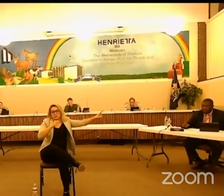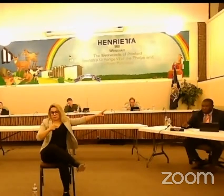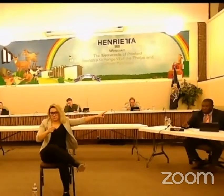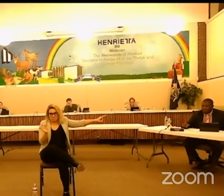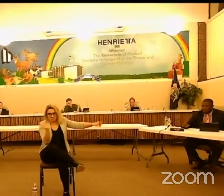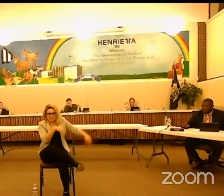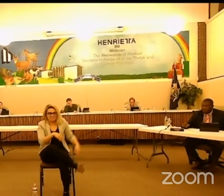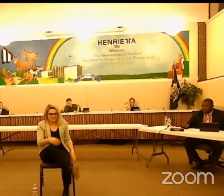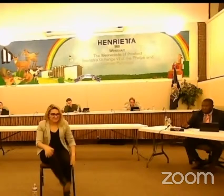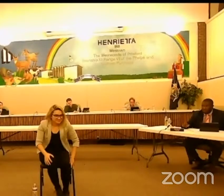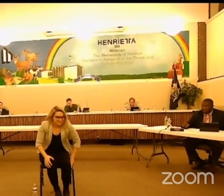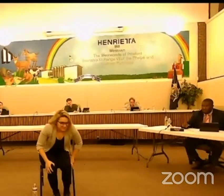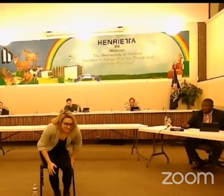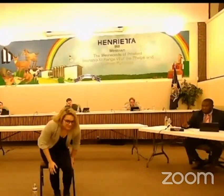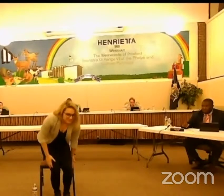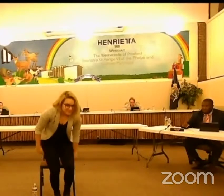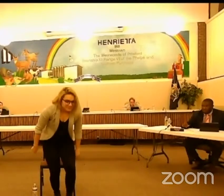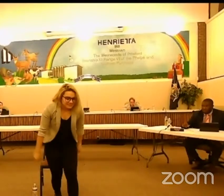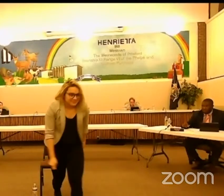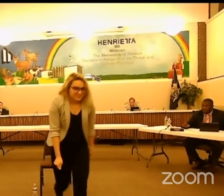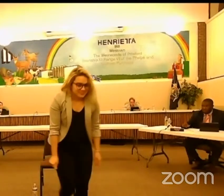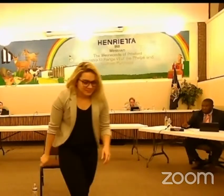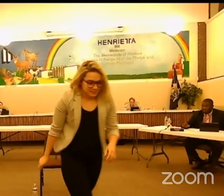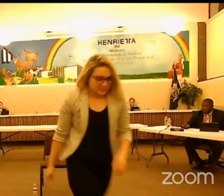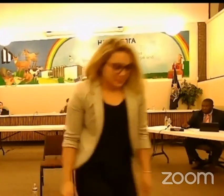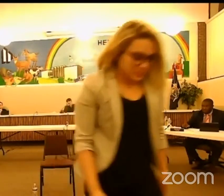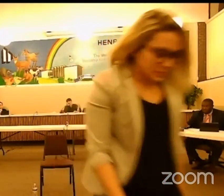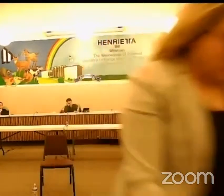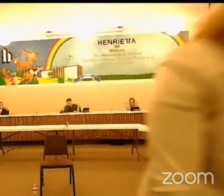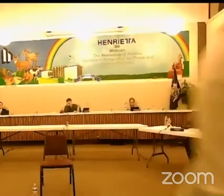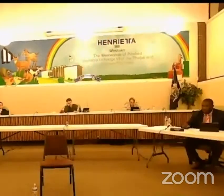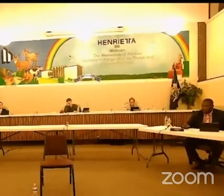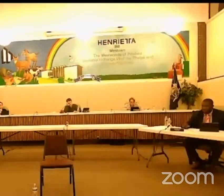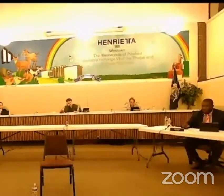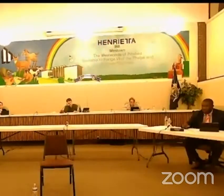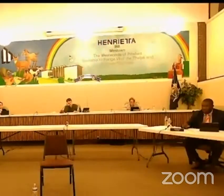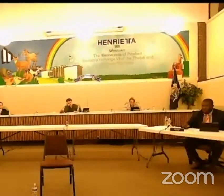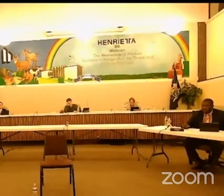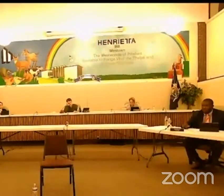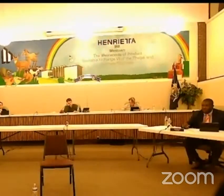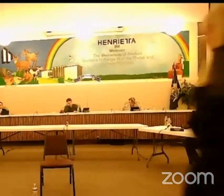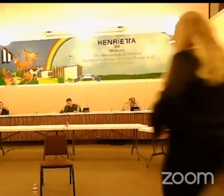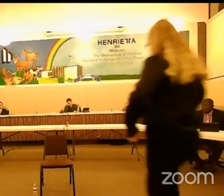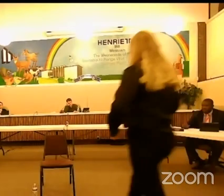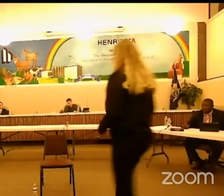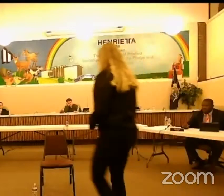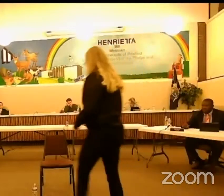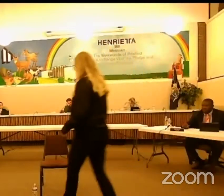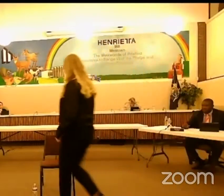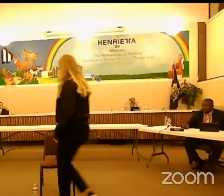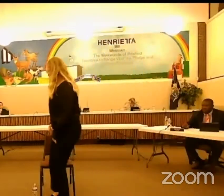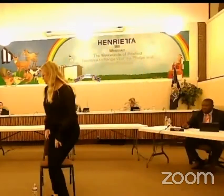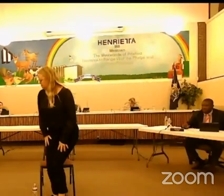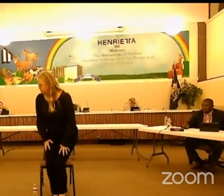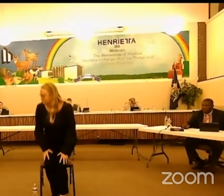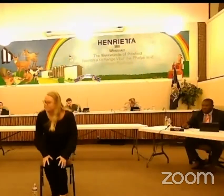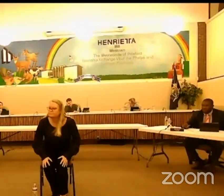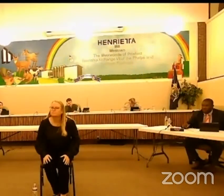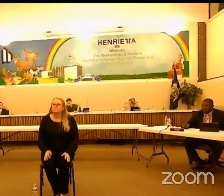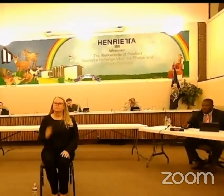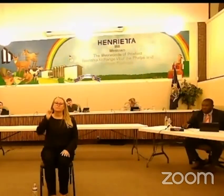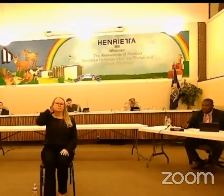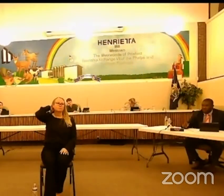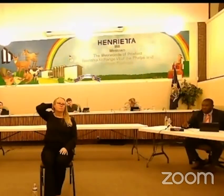My next concern is regarding the federally protected wetlands on the adjacent property directly to the west of